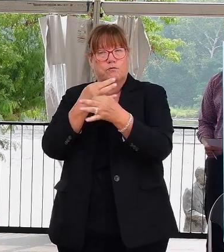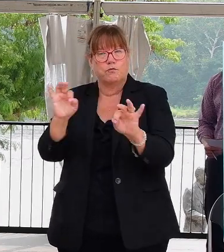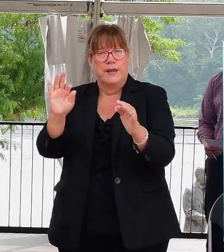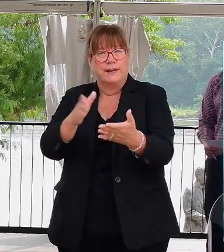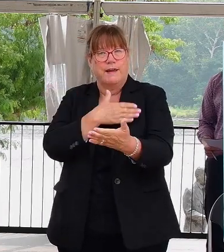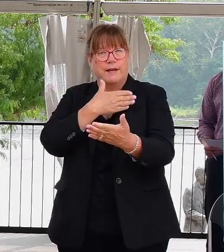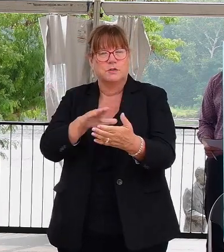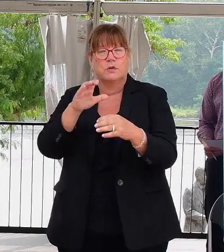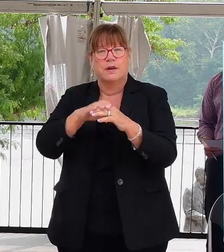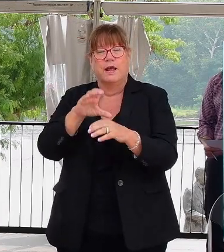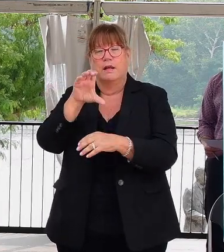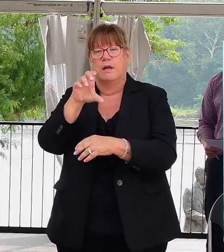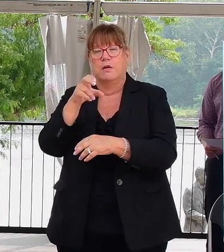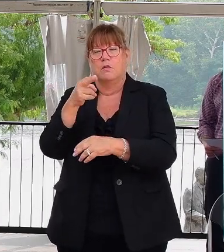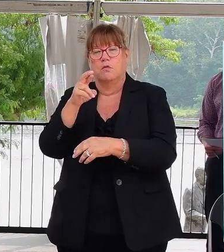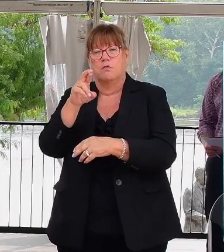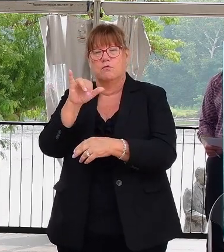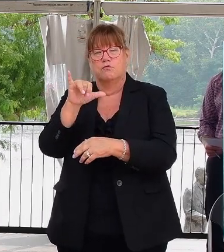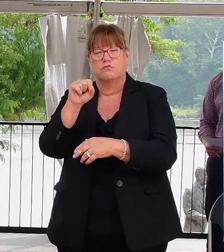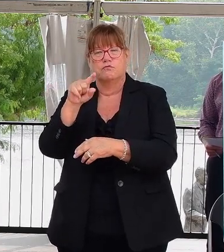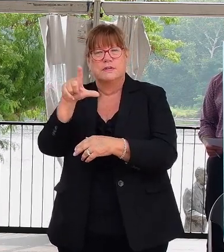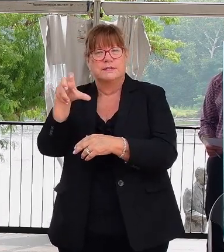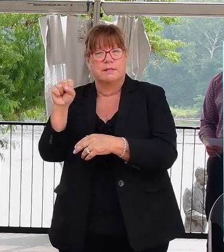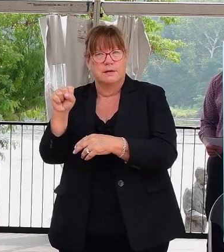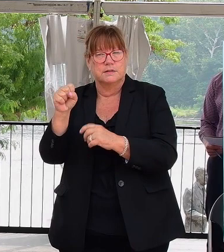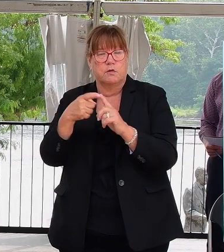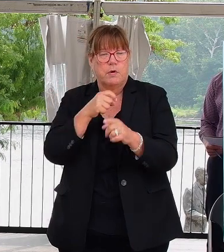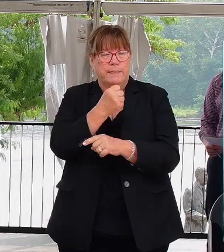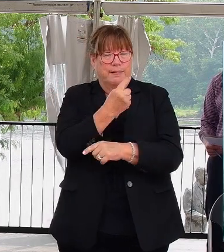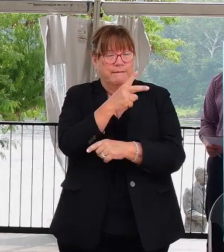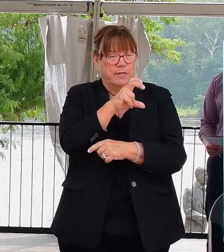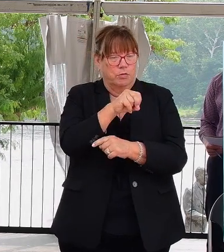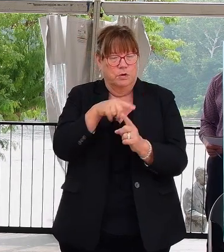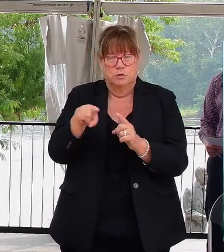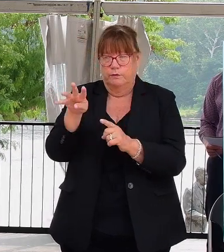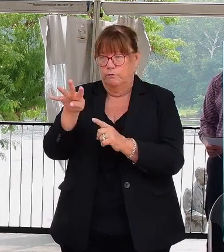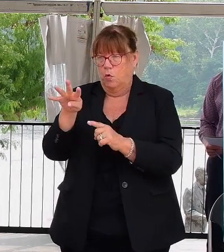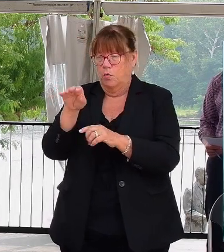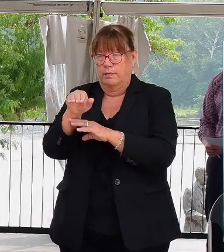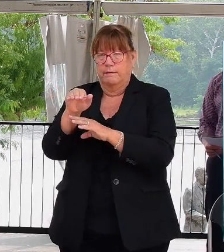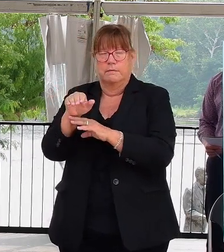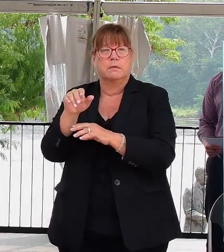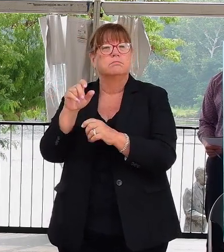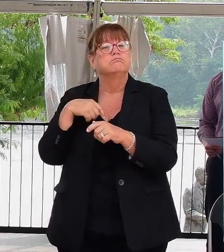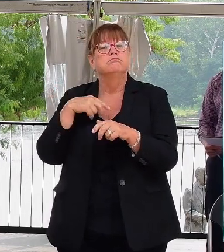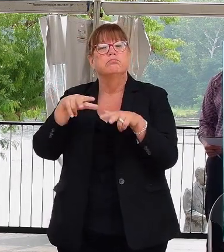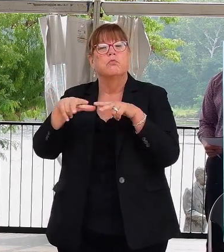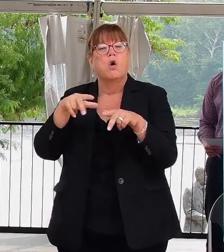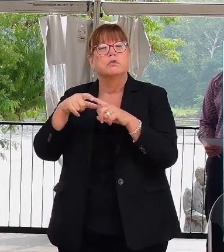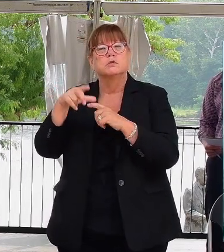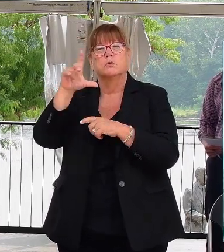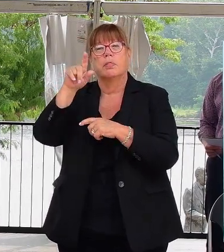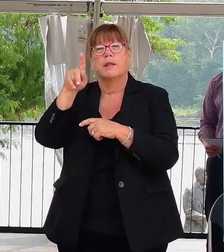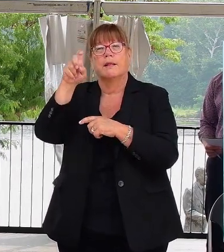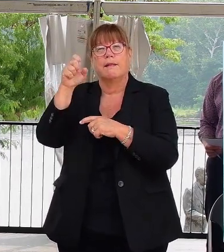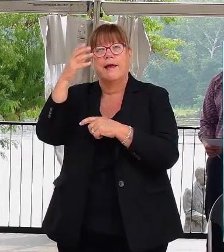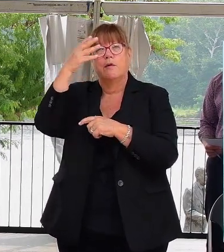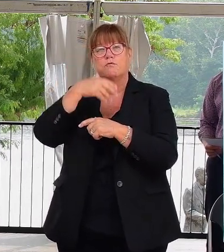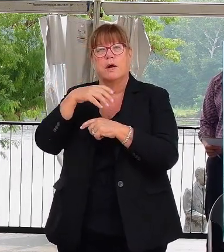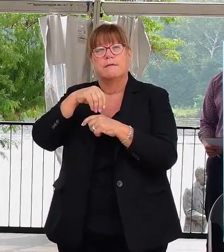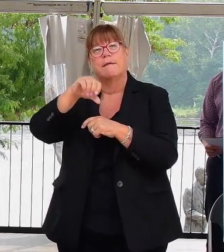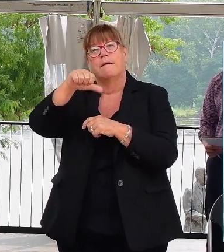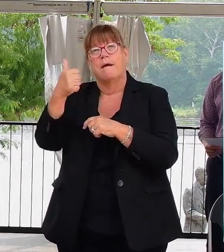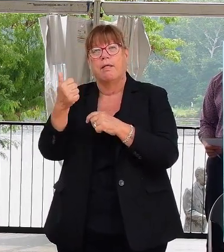the Chrysalis from 11:30 to 4 p.m., walking over to the lakefront for fireworks and